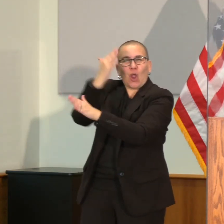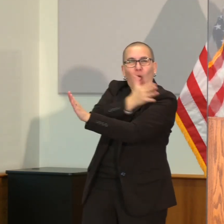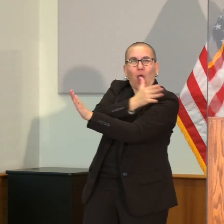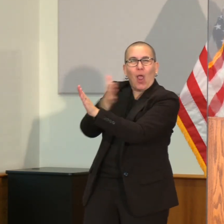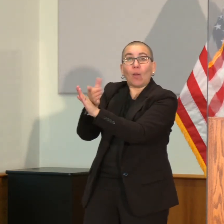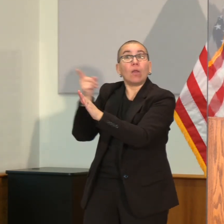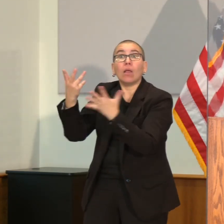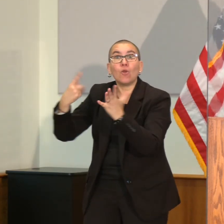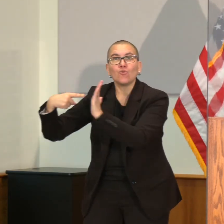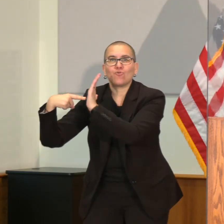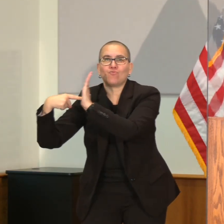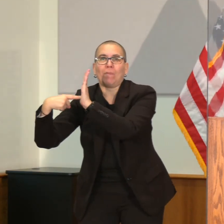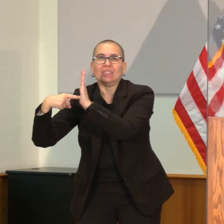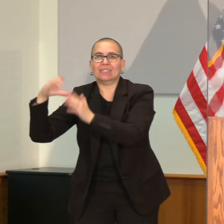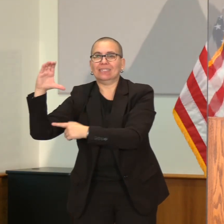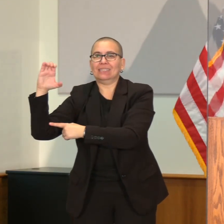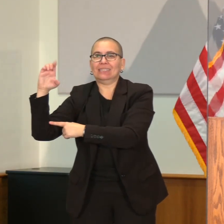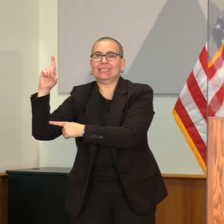Cedric Frazier.